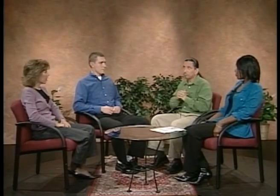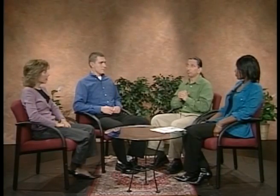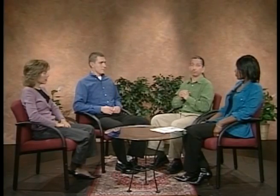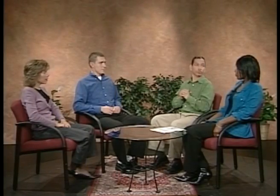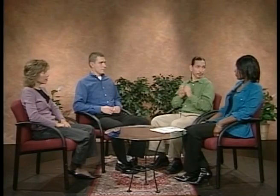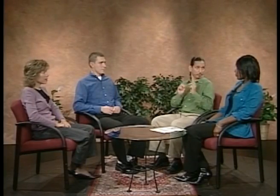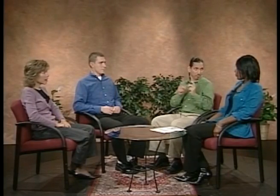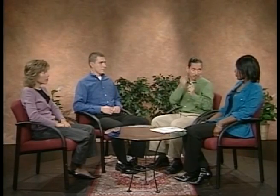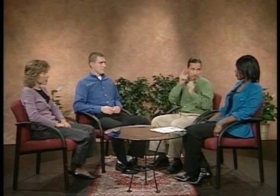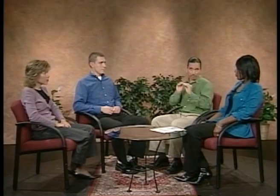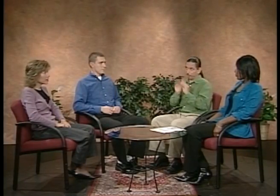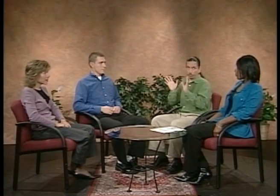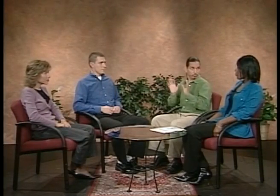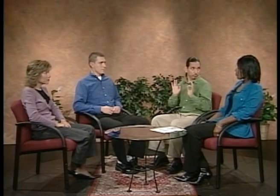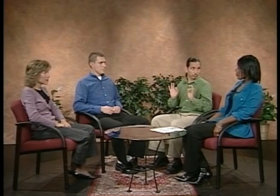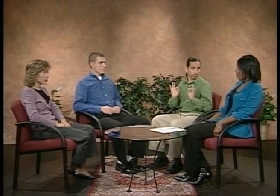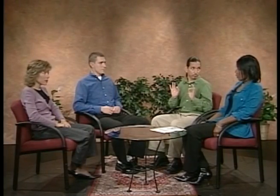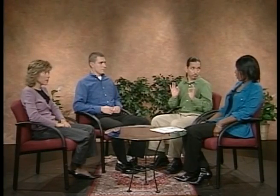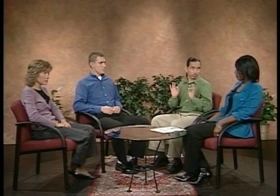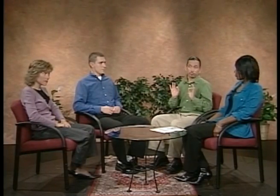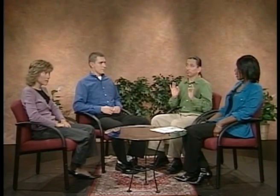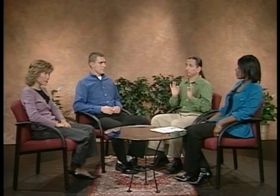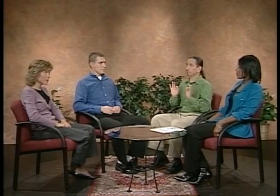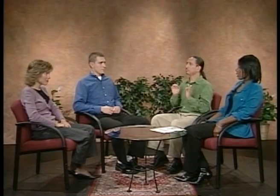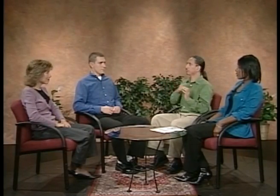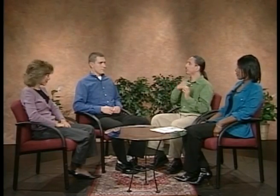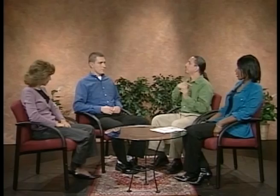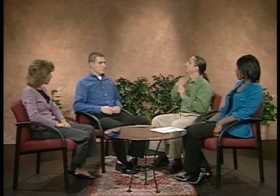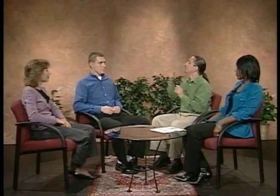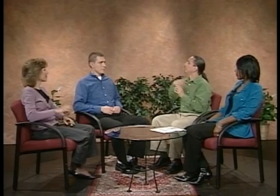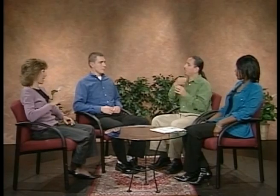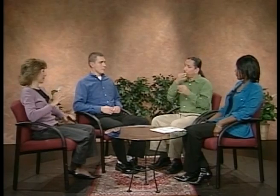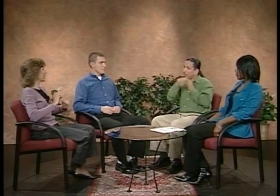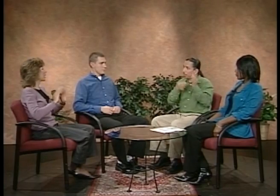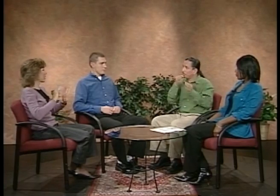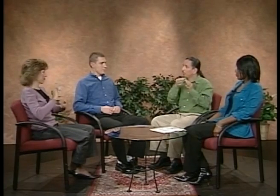I think that covers everything. Okay. Right. Yes, that's fine.